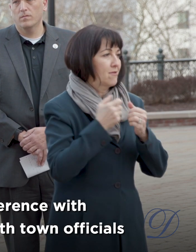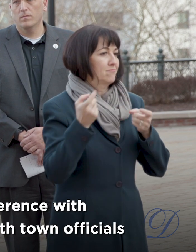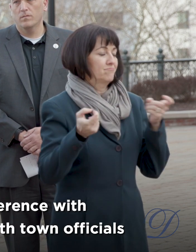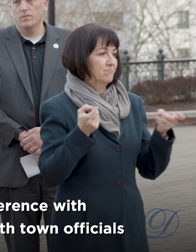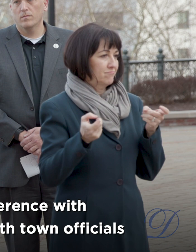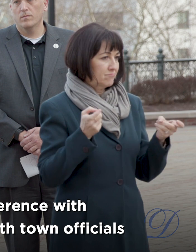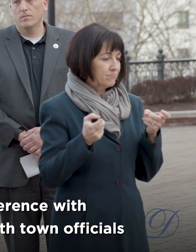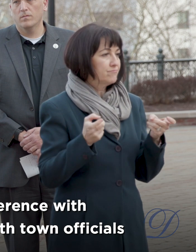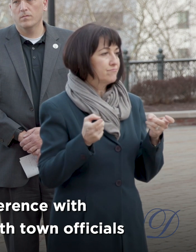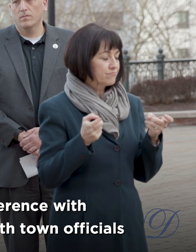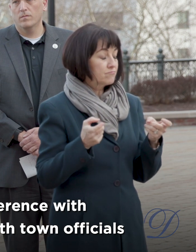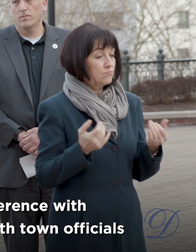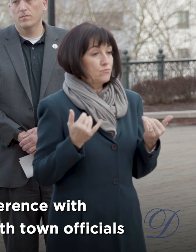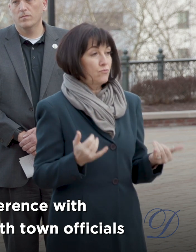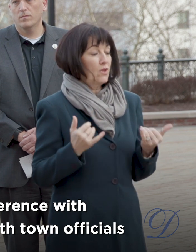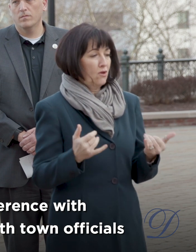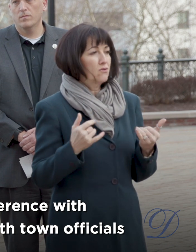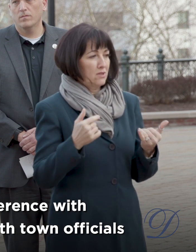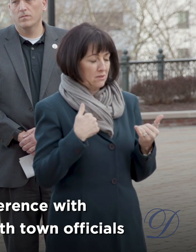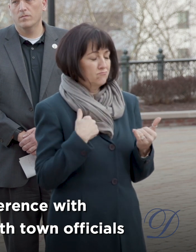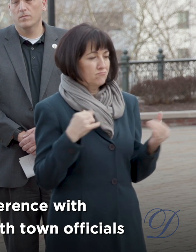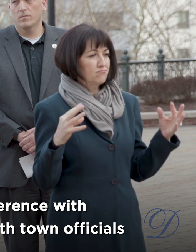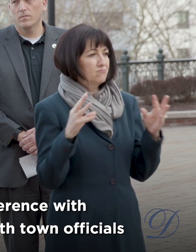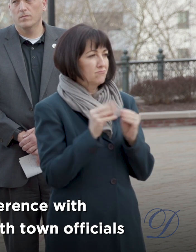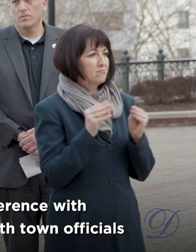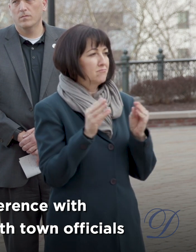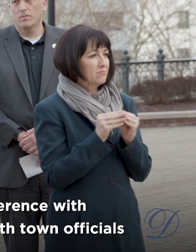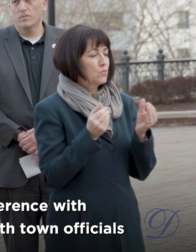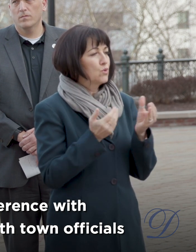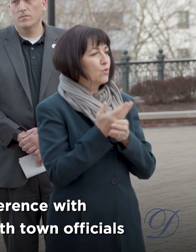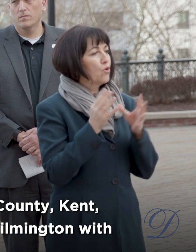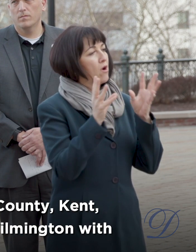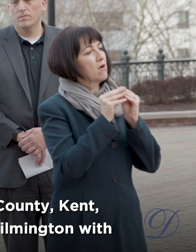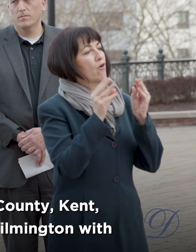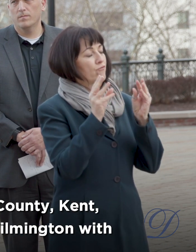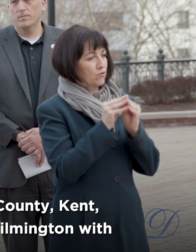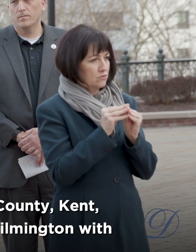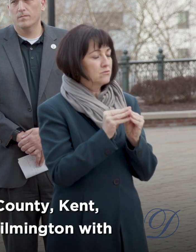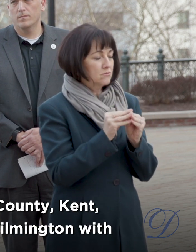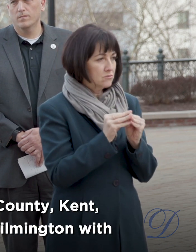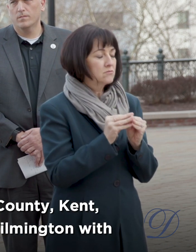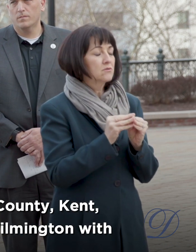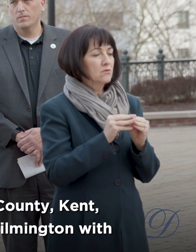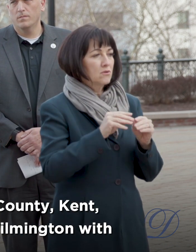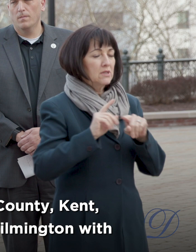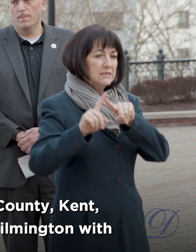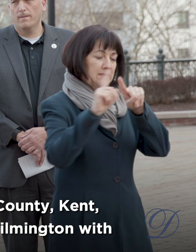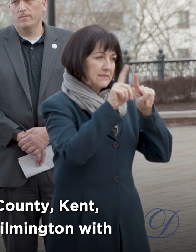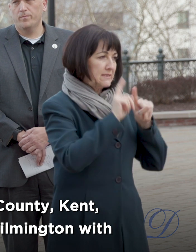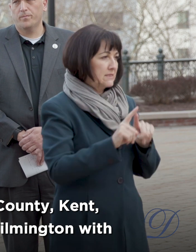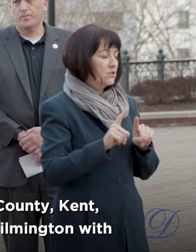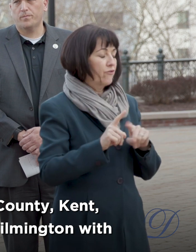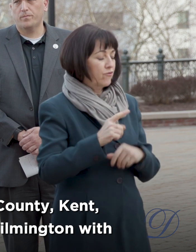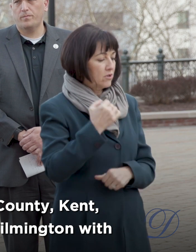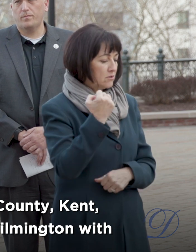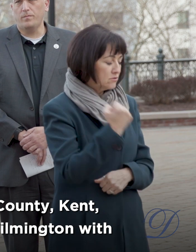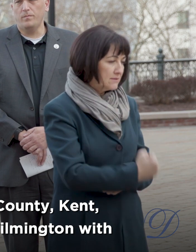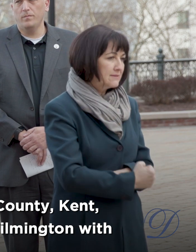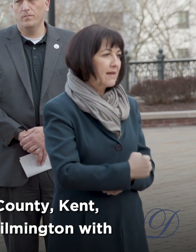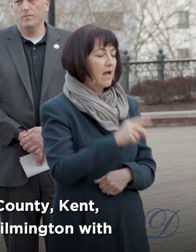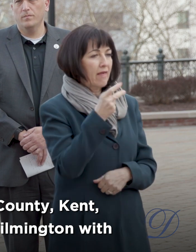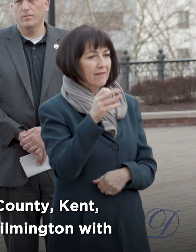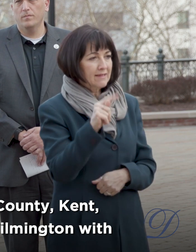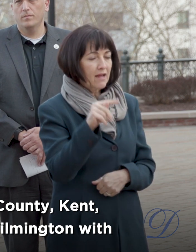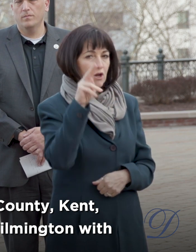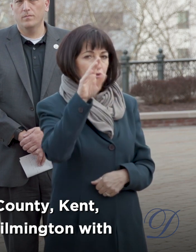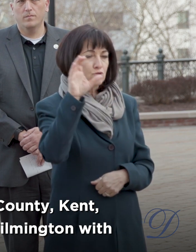with AJ and Secretary Odom Walker with town officials up and down our state, Sussex County, Kent,